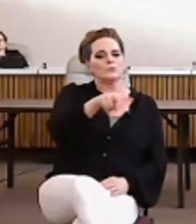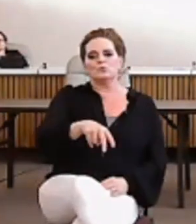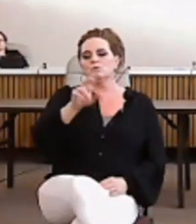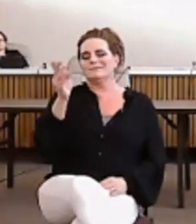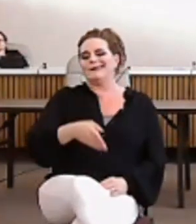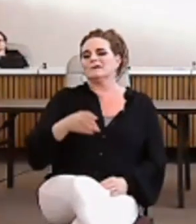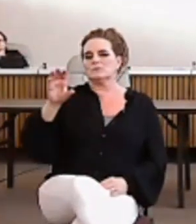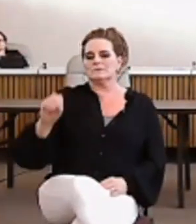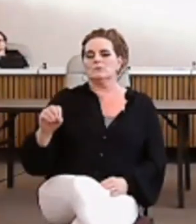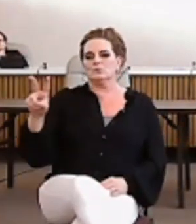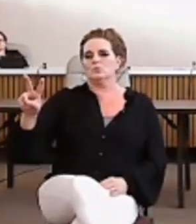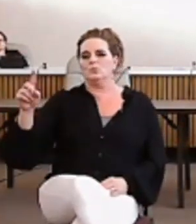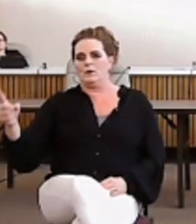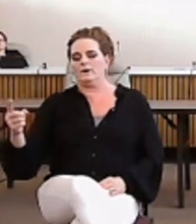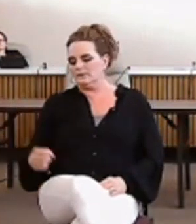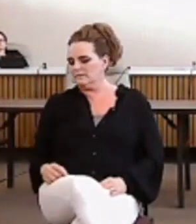2022-021.